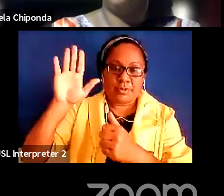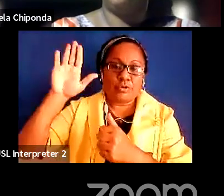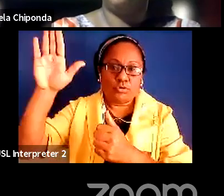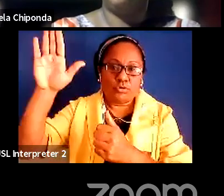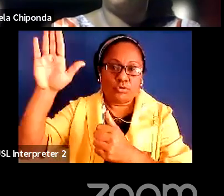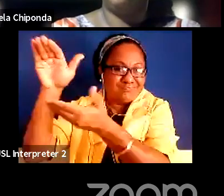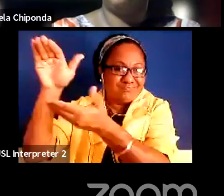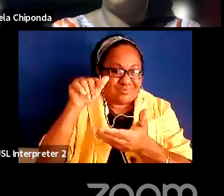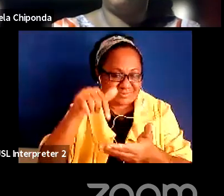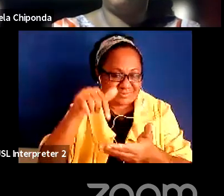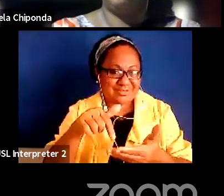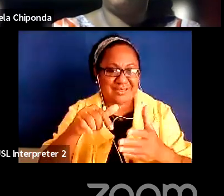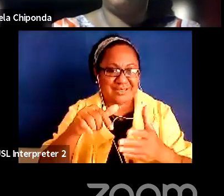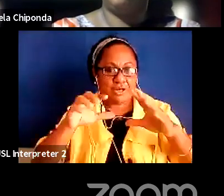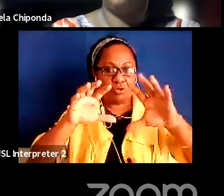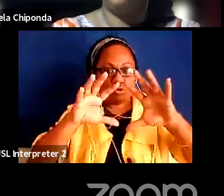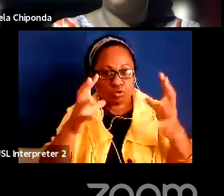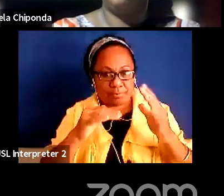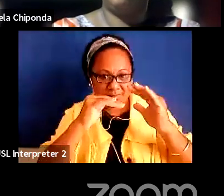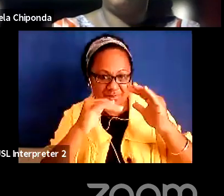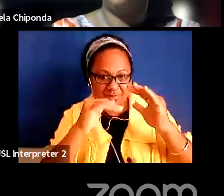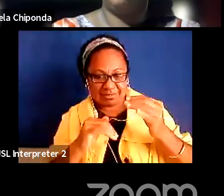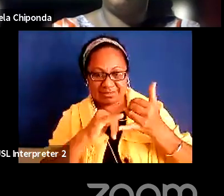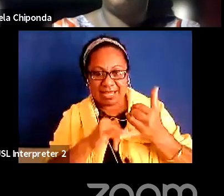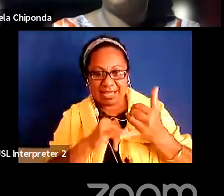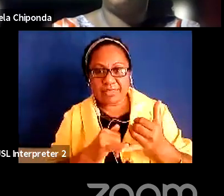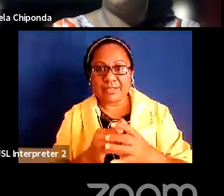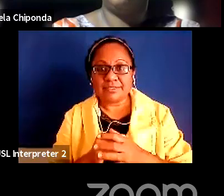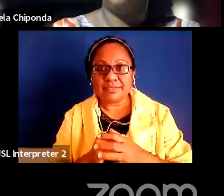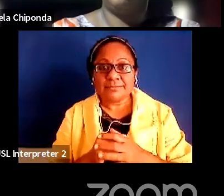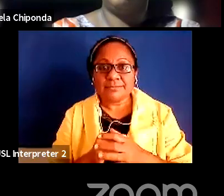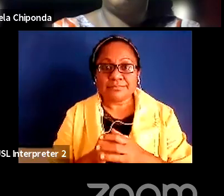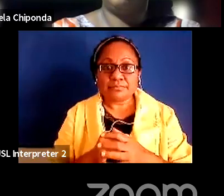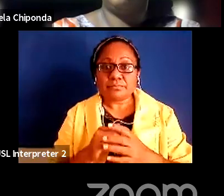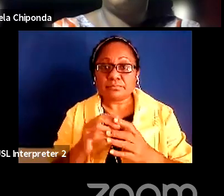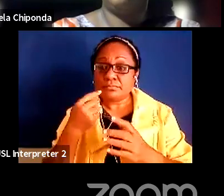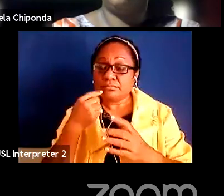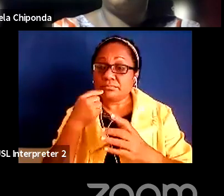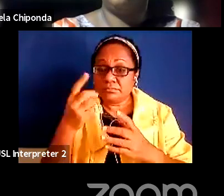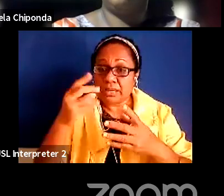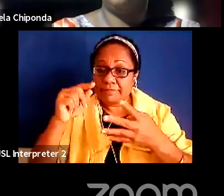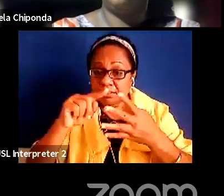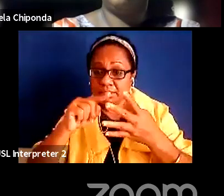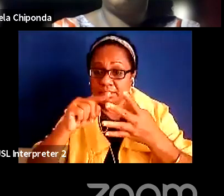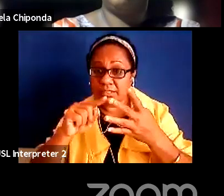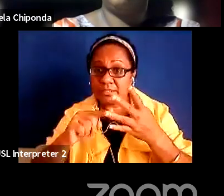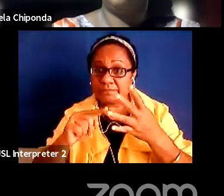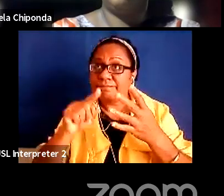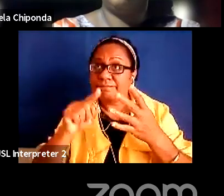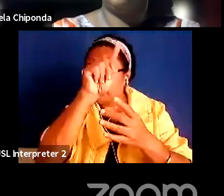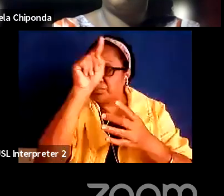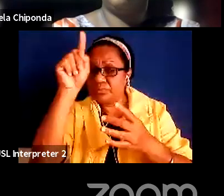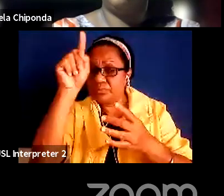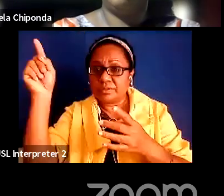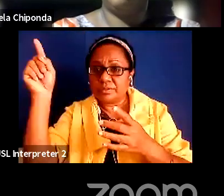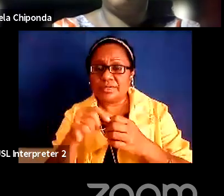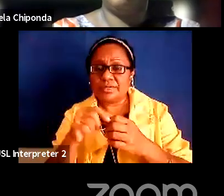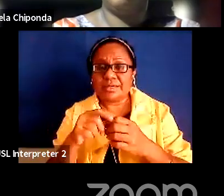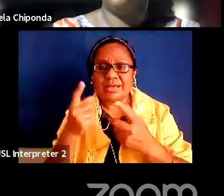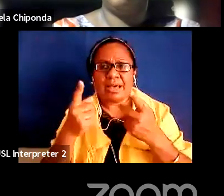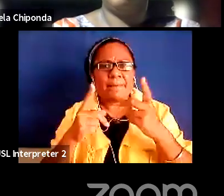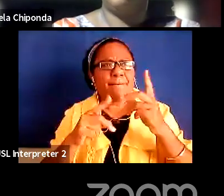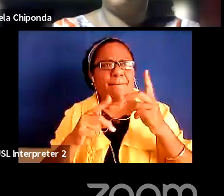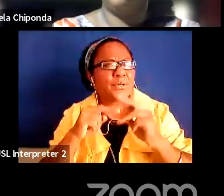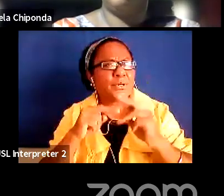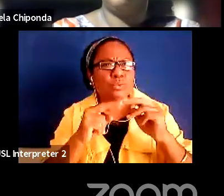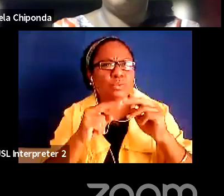the Global New Deal. There's a few of this that's, you know, floating around. There's the Build Back Better, you know, that we're hearing over